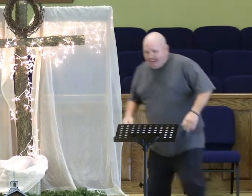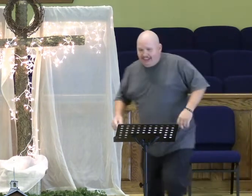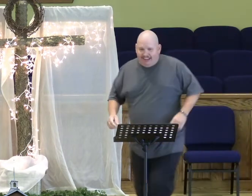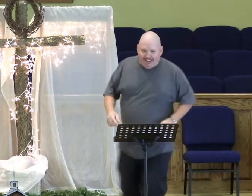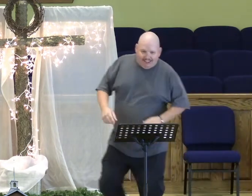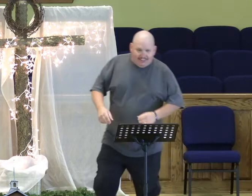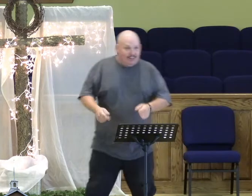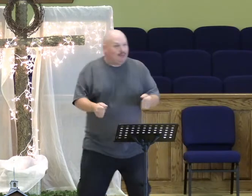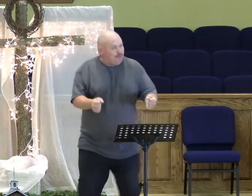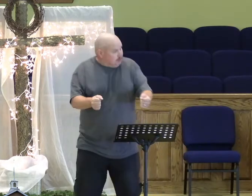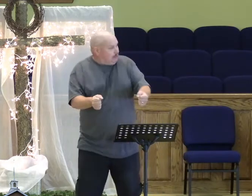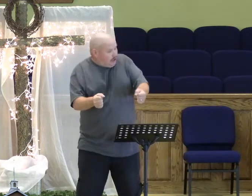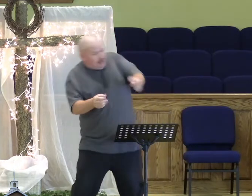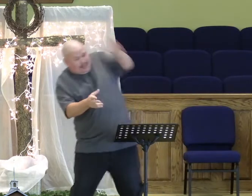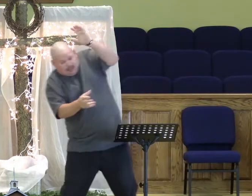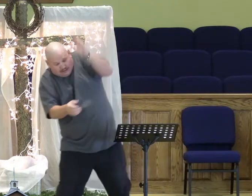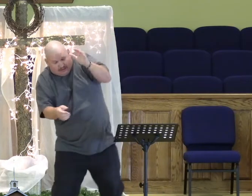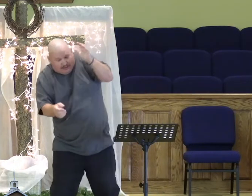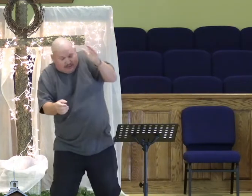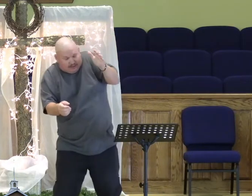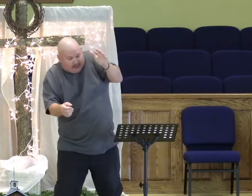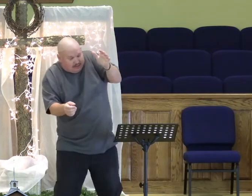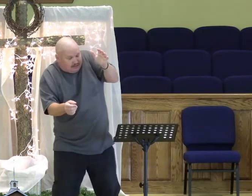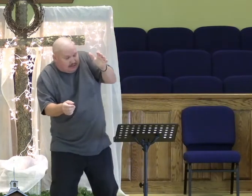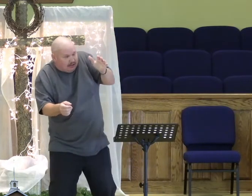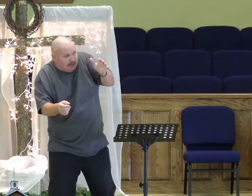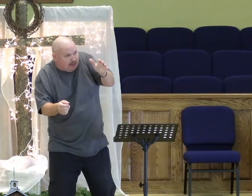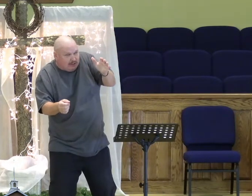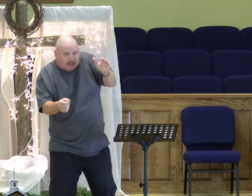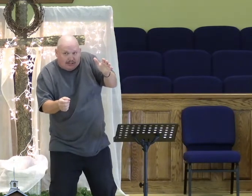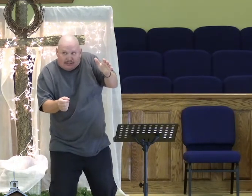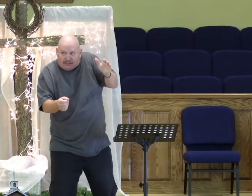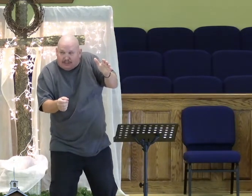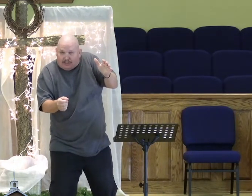No interpretation needed. No interpretation needed.